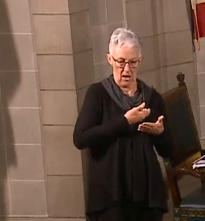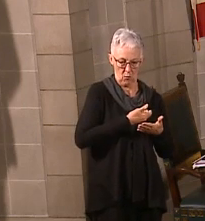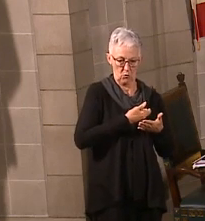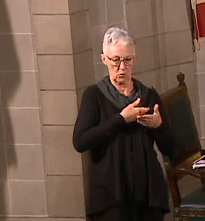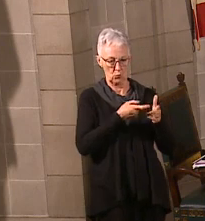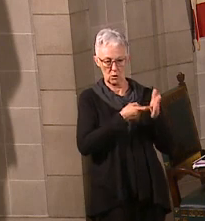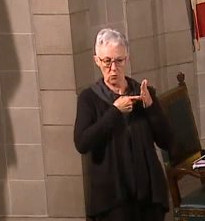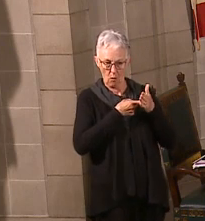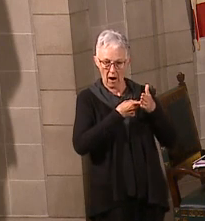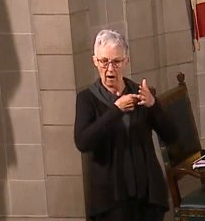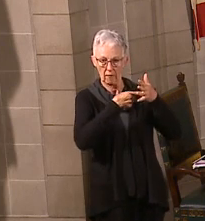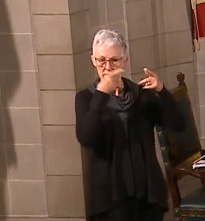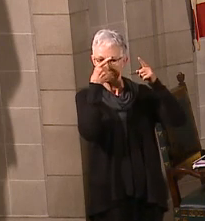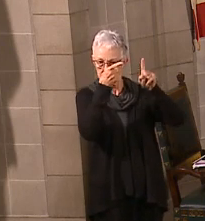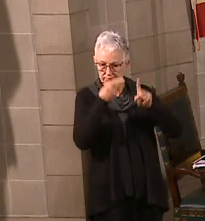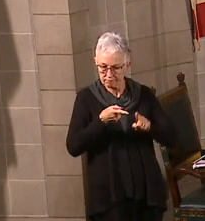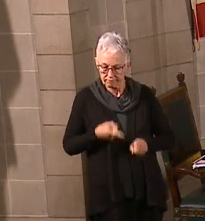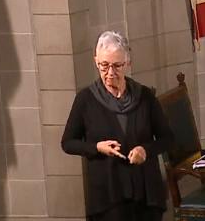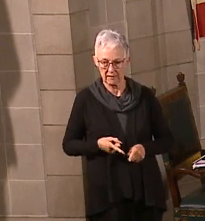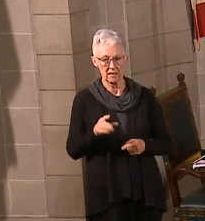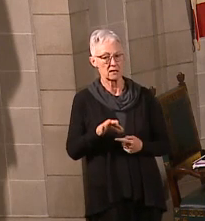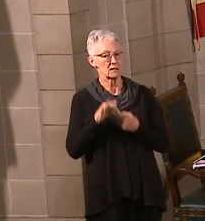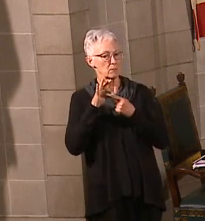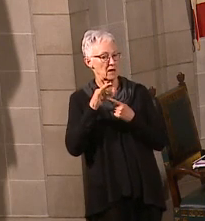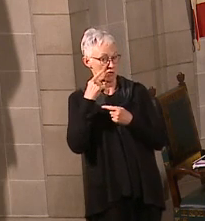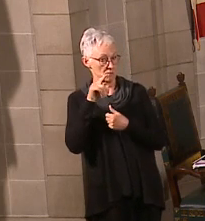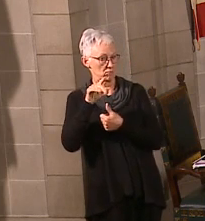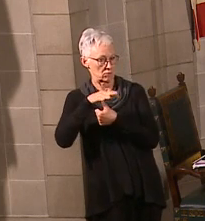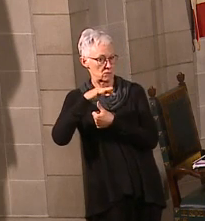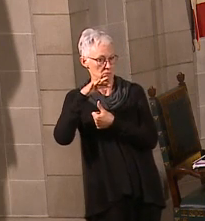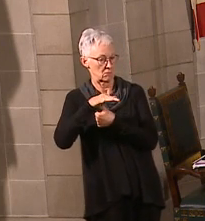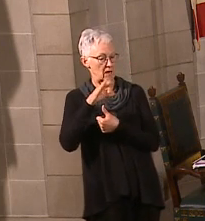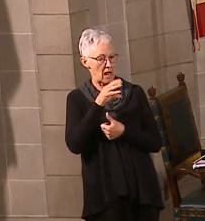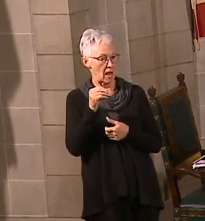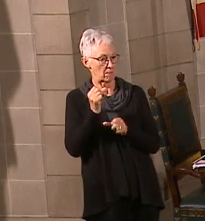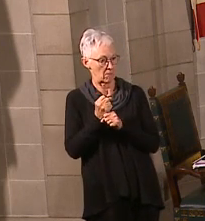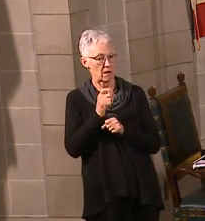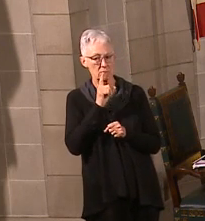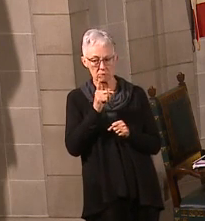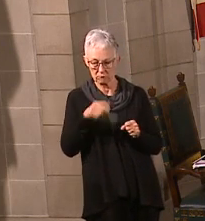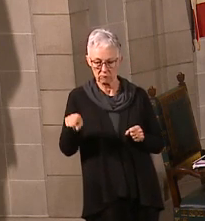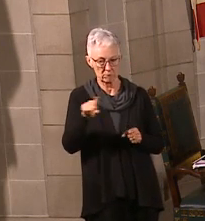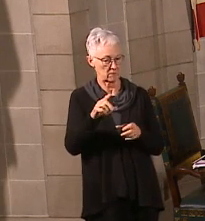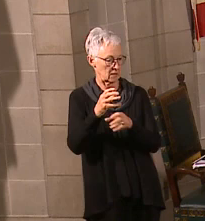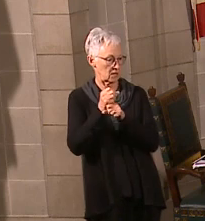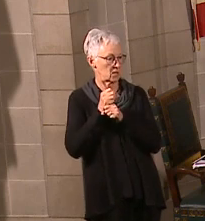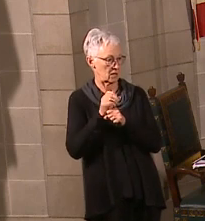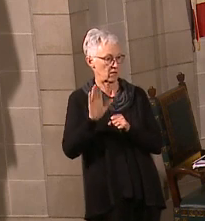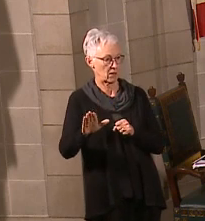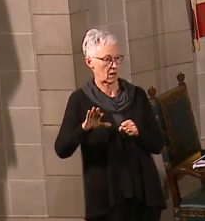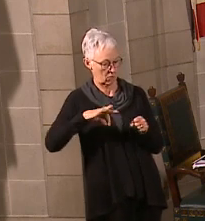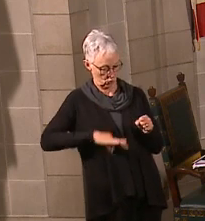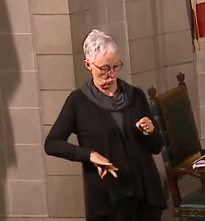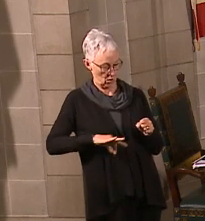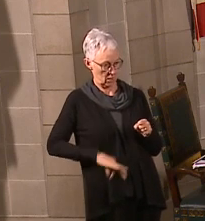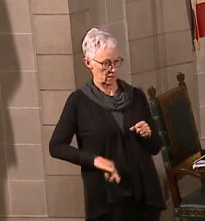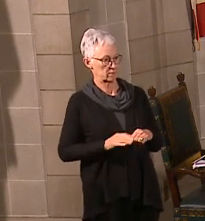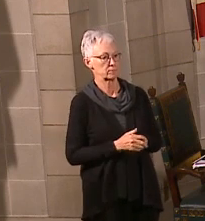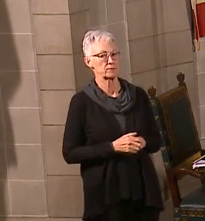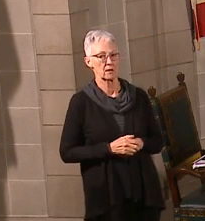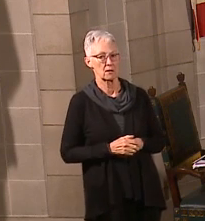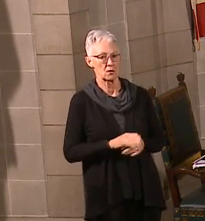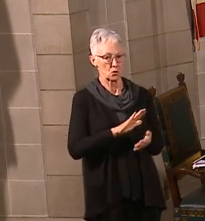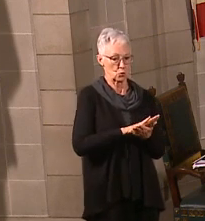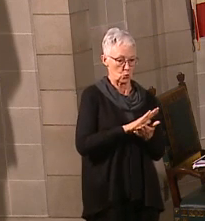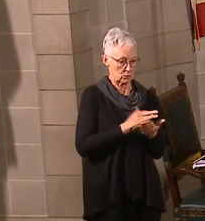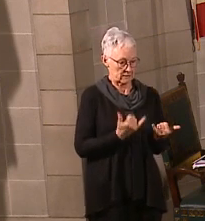students, making sure that they're getting their credits as we would expect in the school year. But there are certainly schools that are concerned about summer school, and